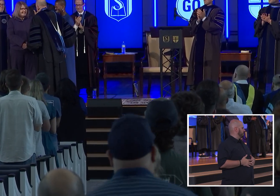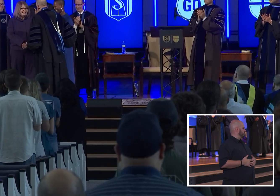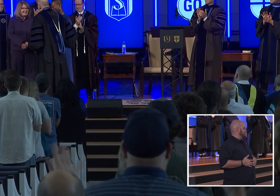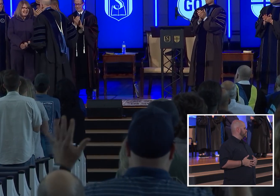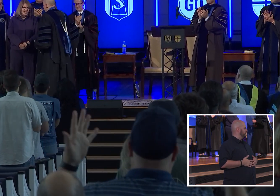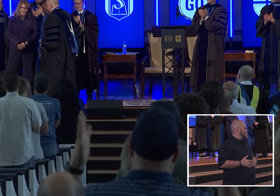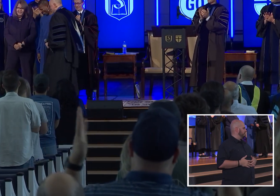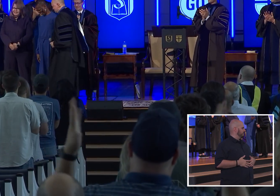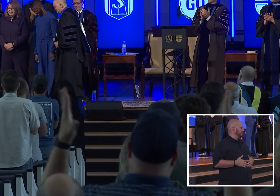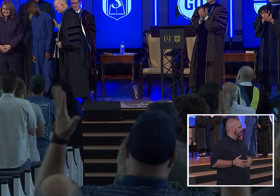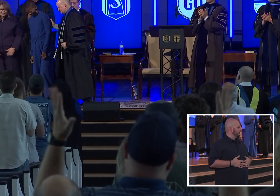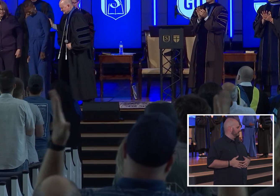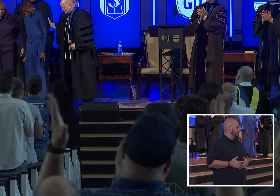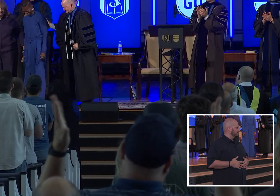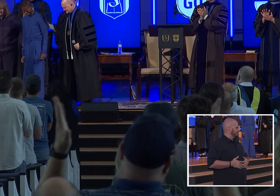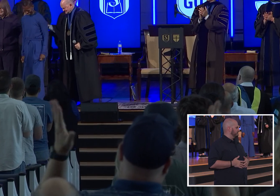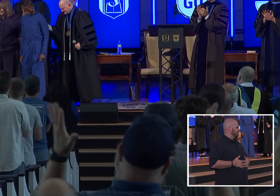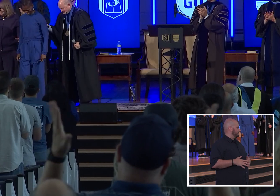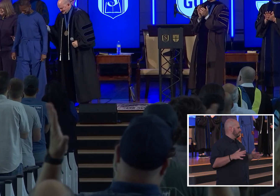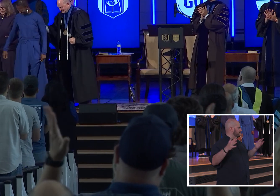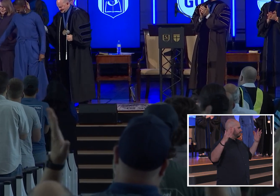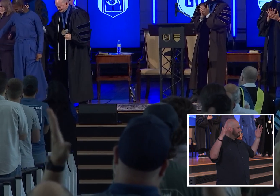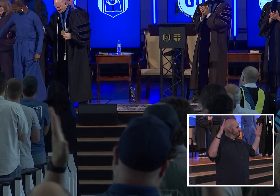Thank you. Thank